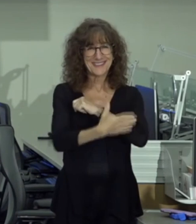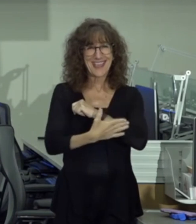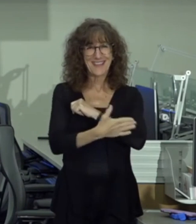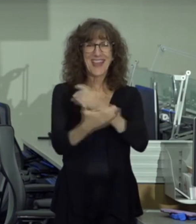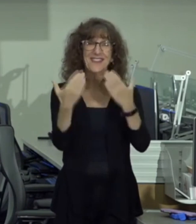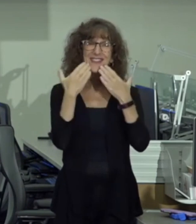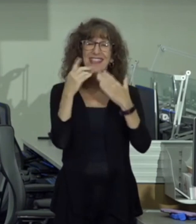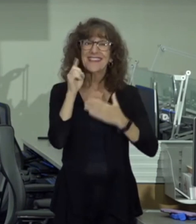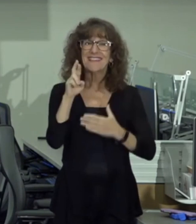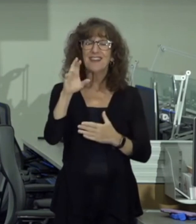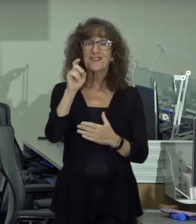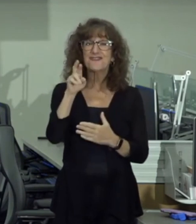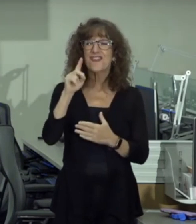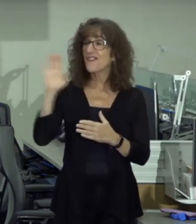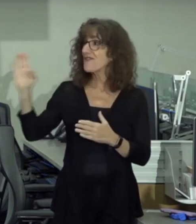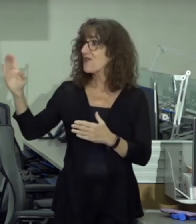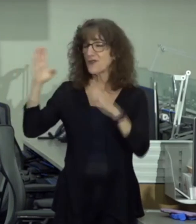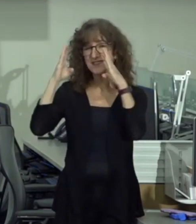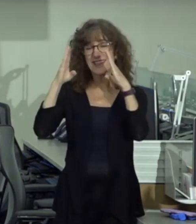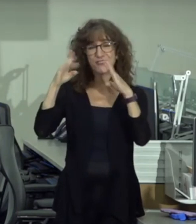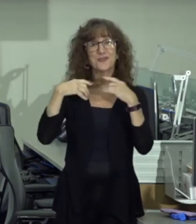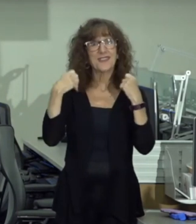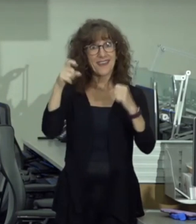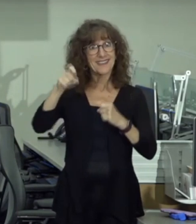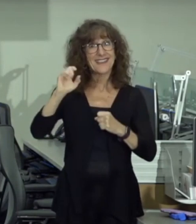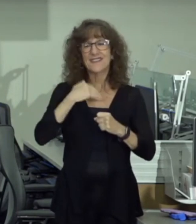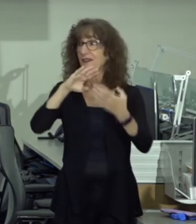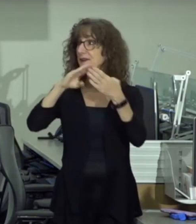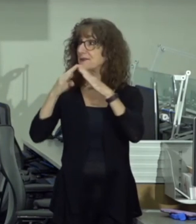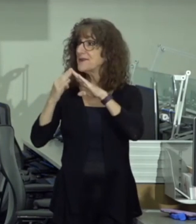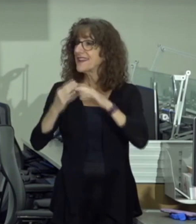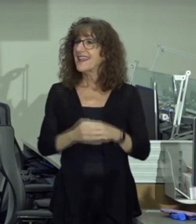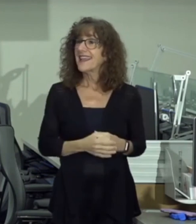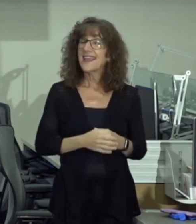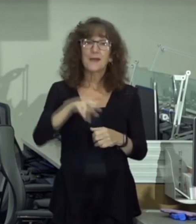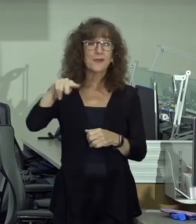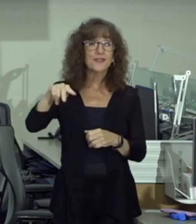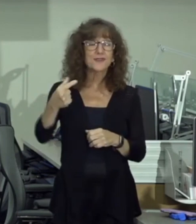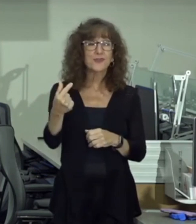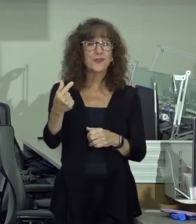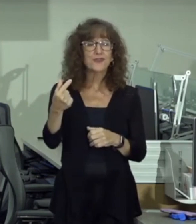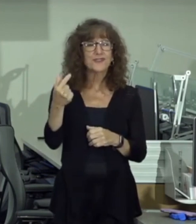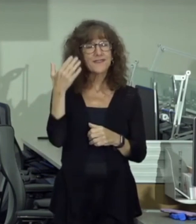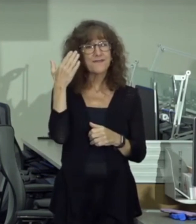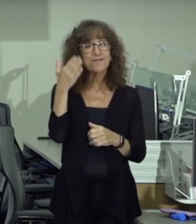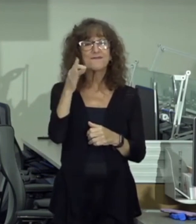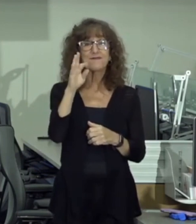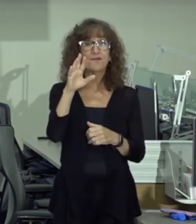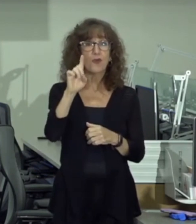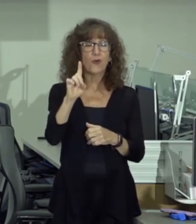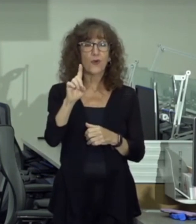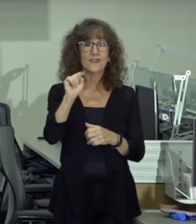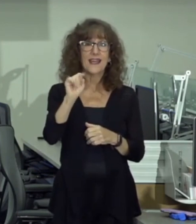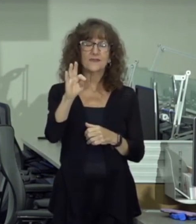I want to thank Dr. Carter for your attention to the health needs of our community. The Prince George's Forward Task Force is